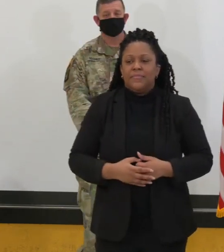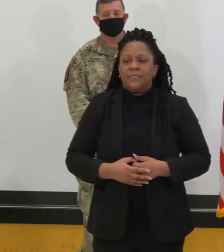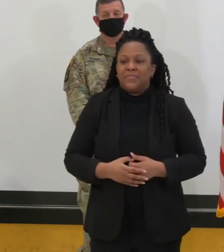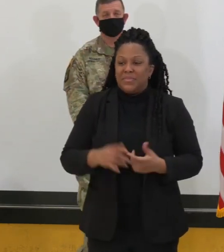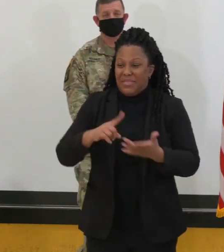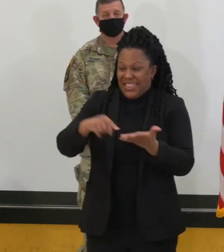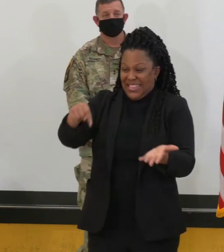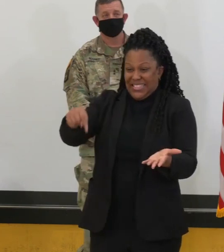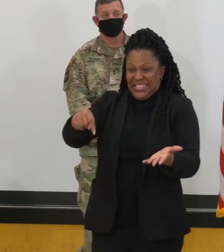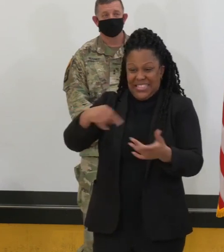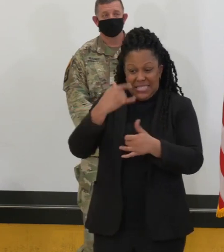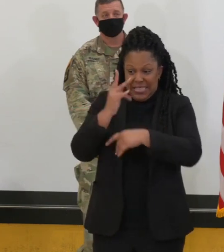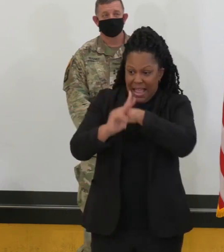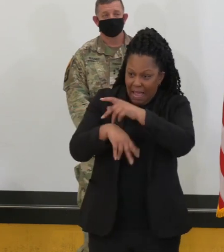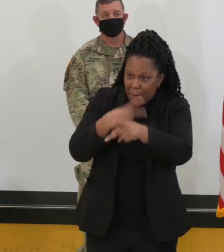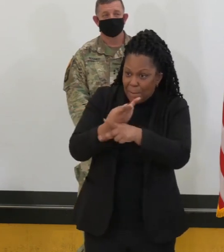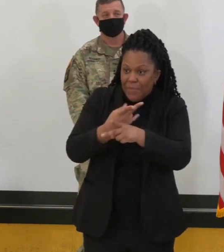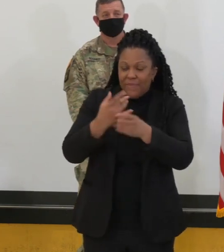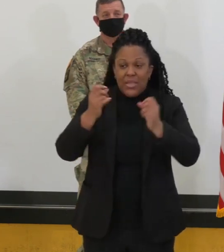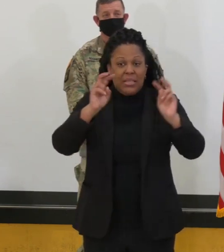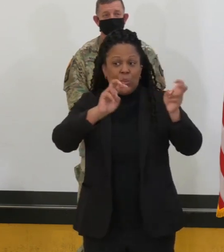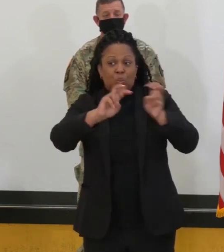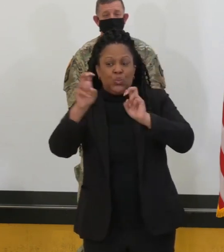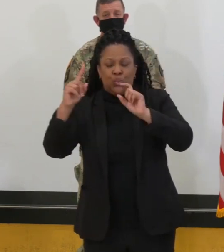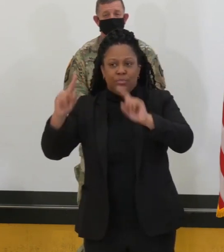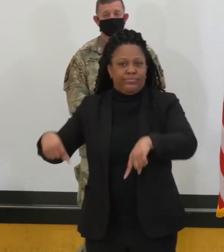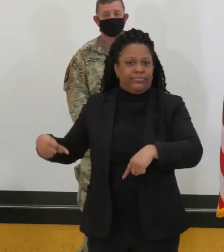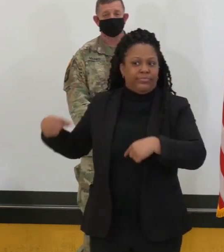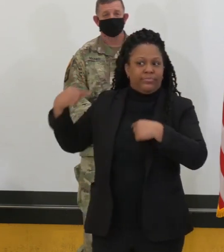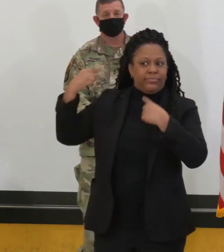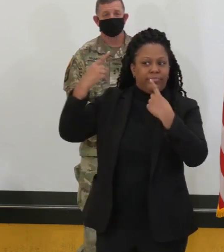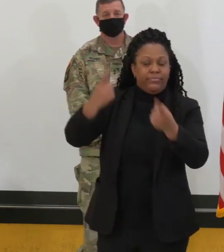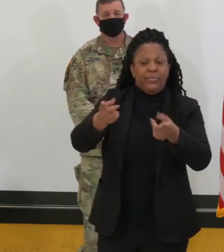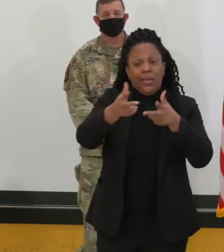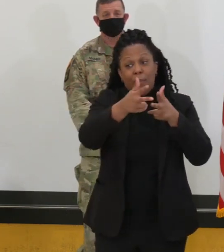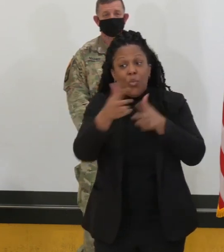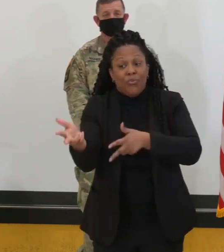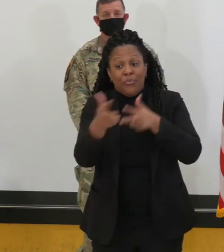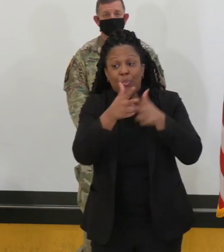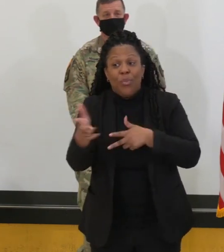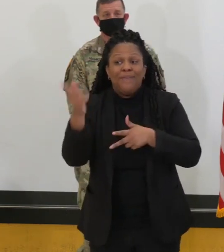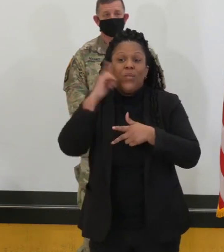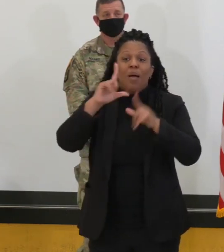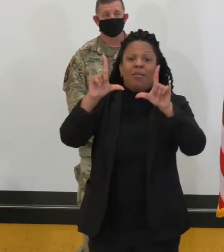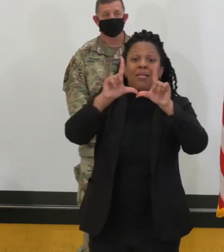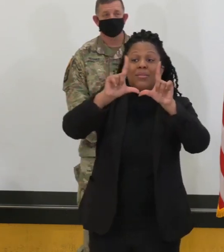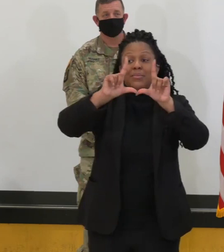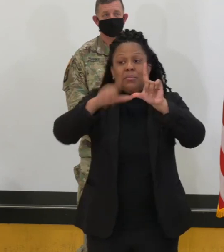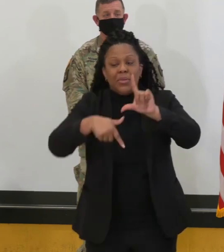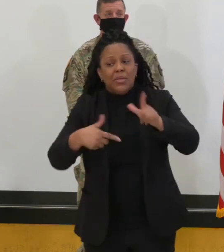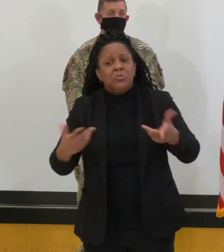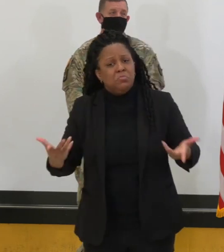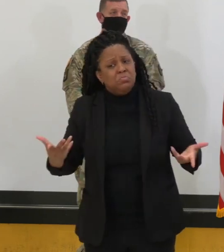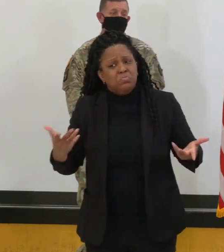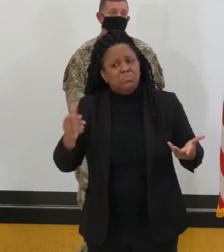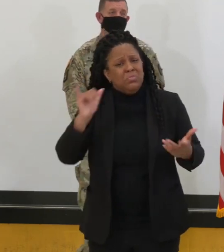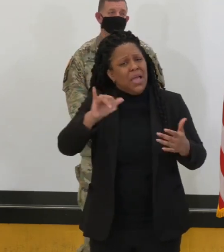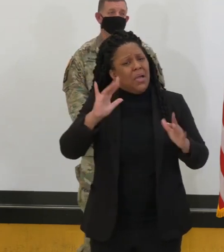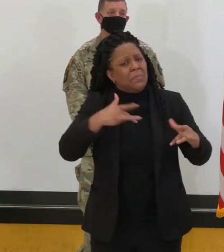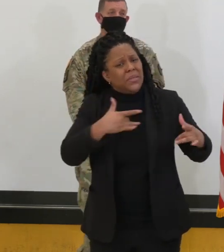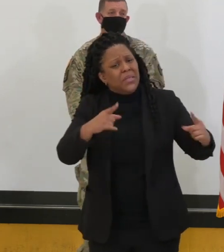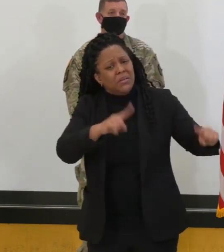dates back to when motor vehicles first went on the road. So are there ways to train better so that these kind of